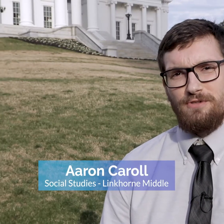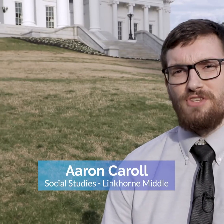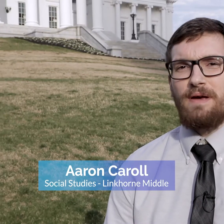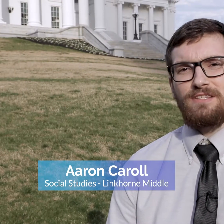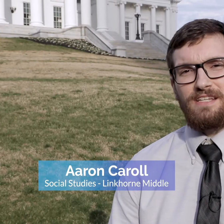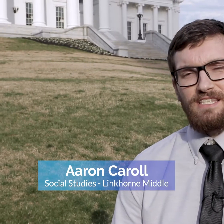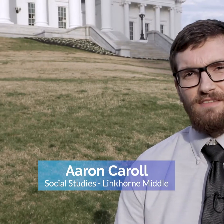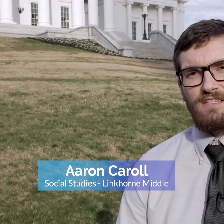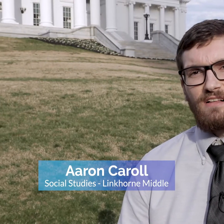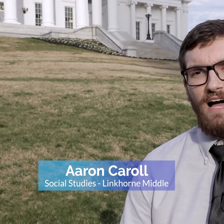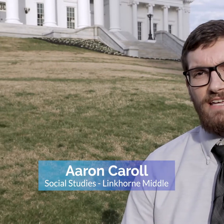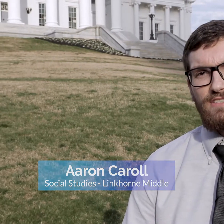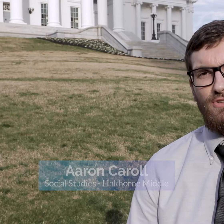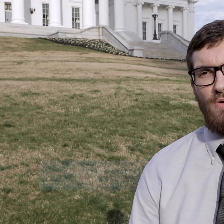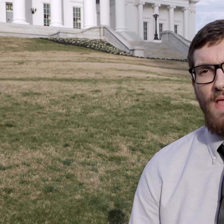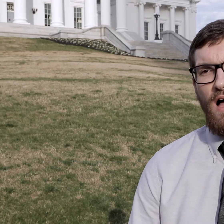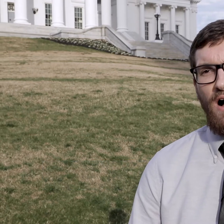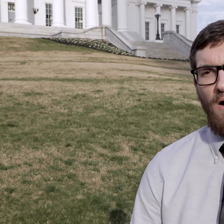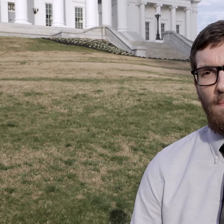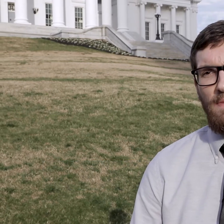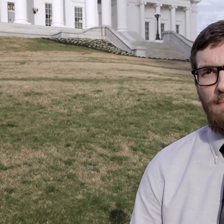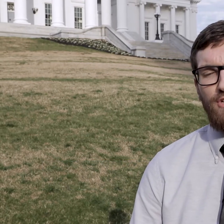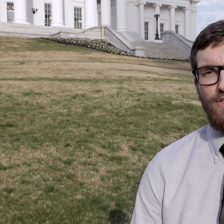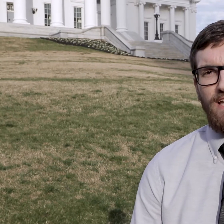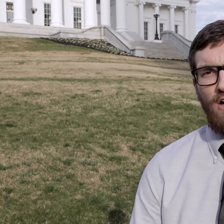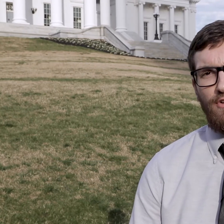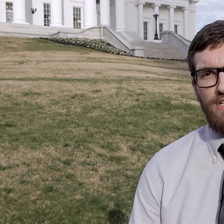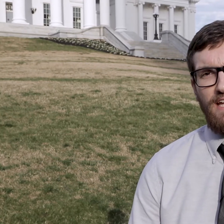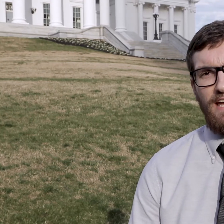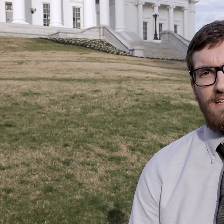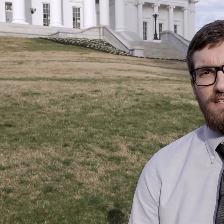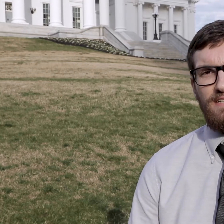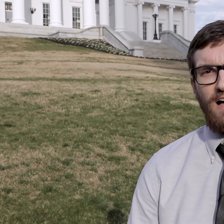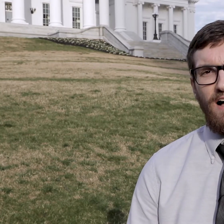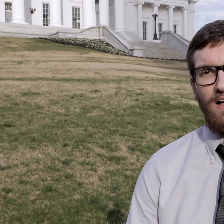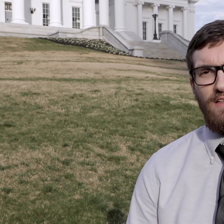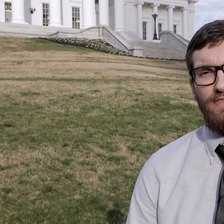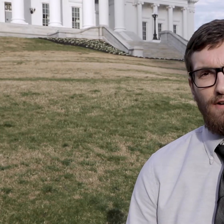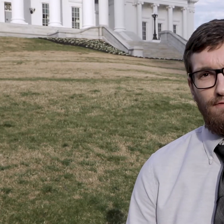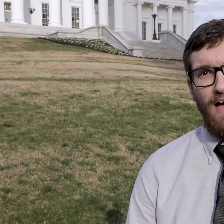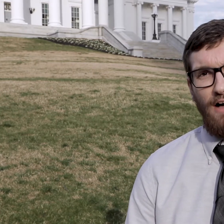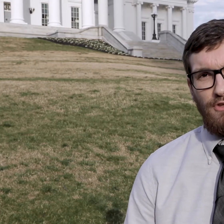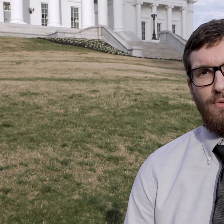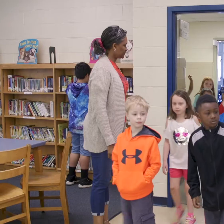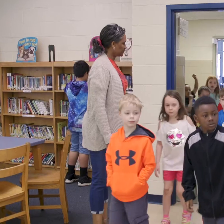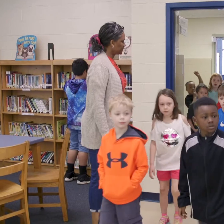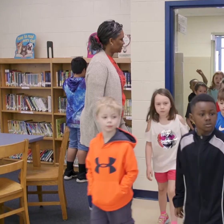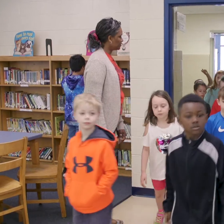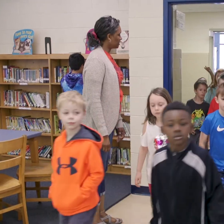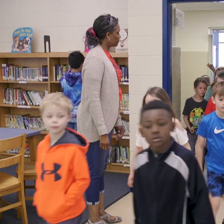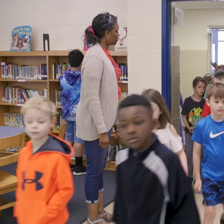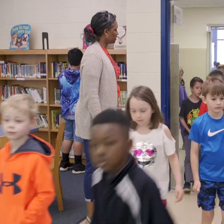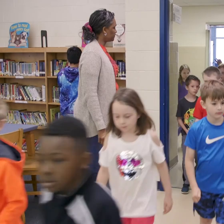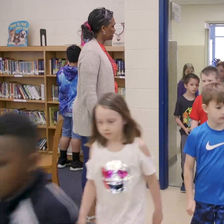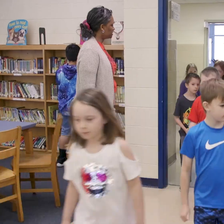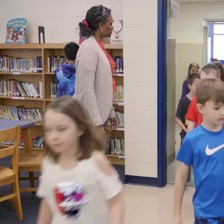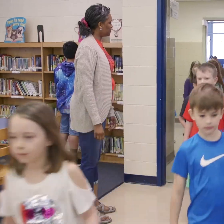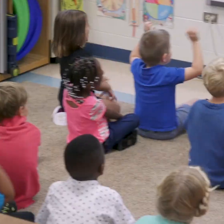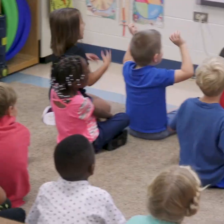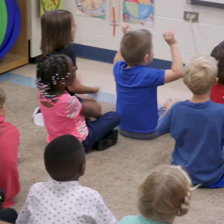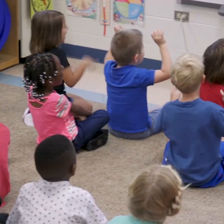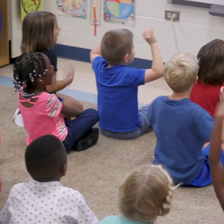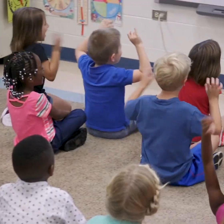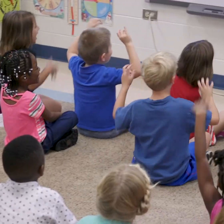with my students, especially in civics class, to make sure that they understand their value in society and in